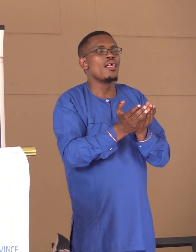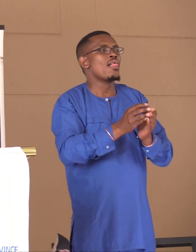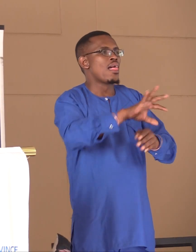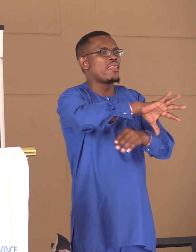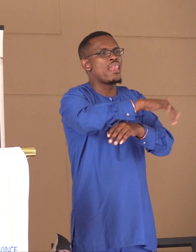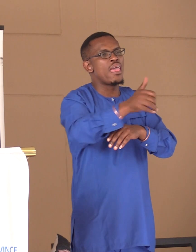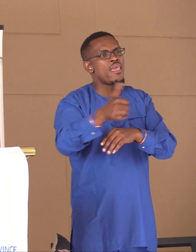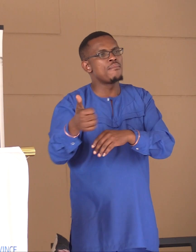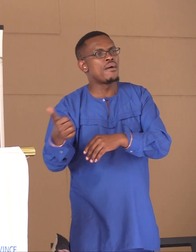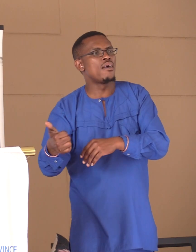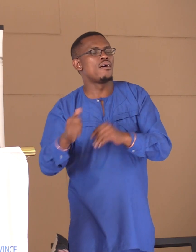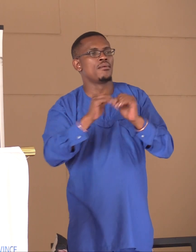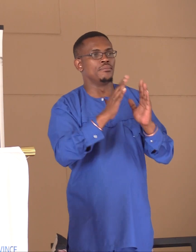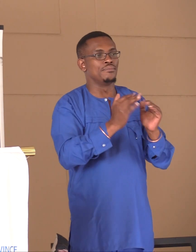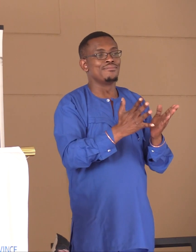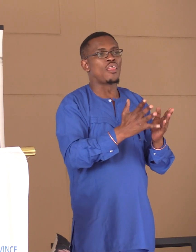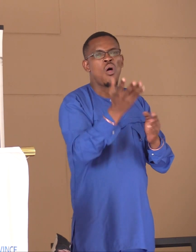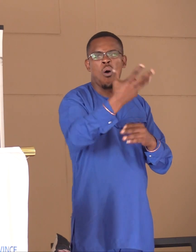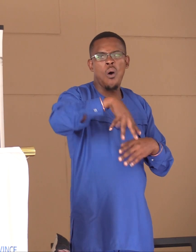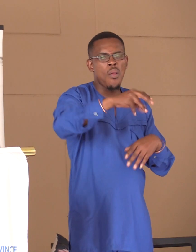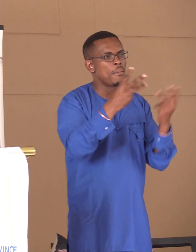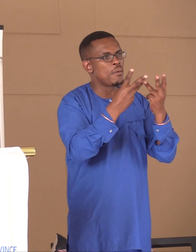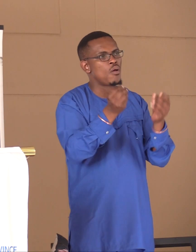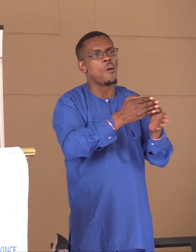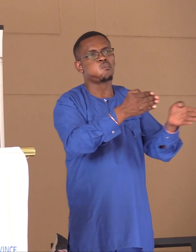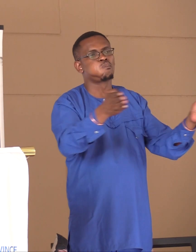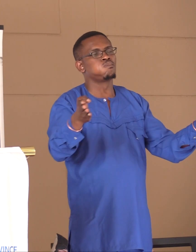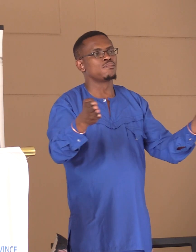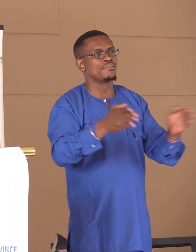baagisani, bo botlhe ba ba leng teng fa.